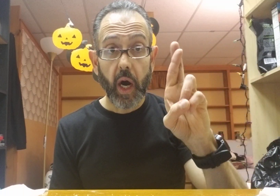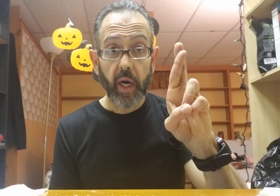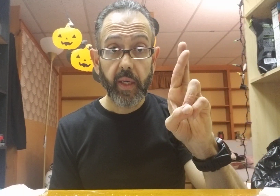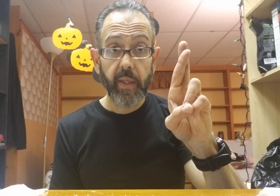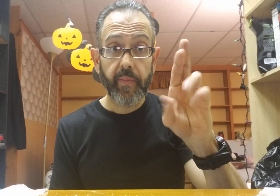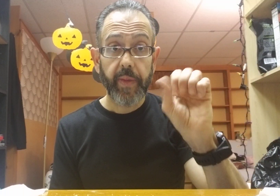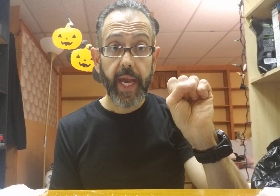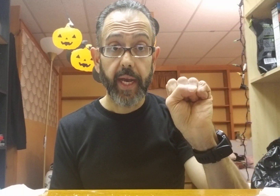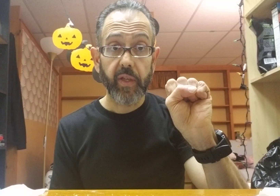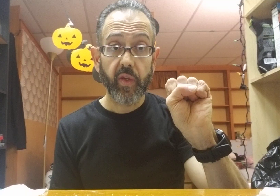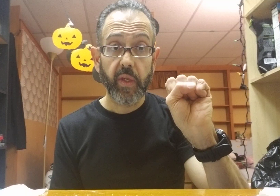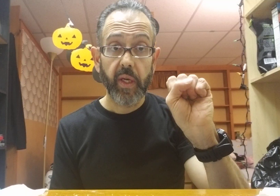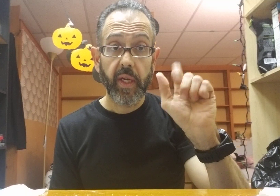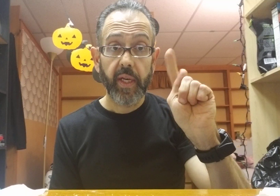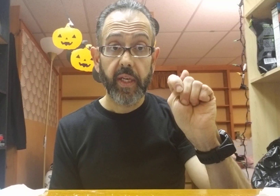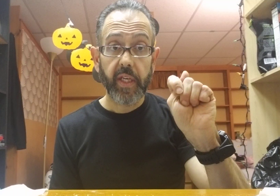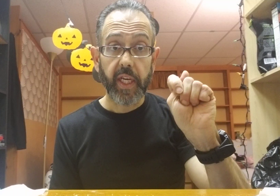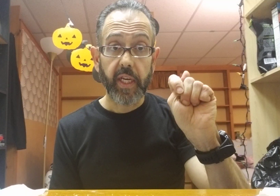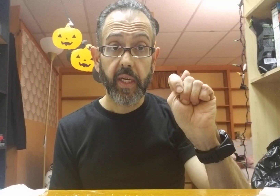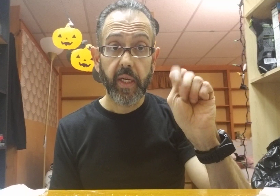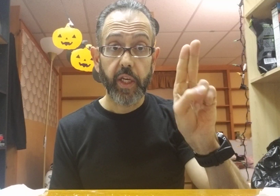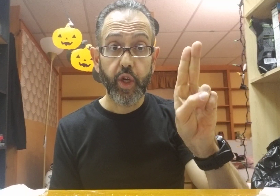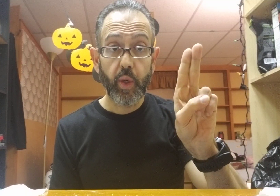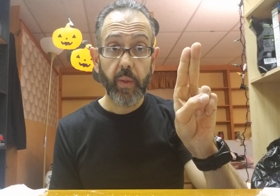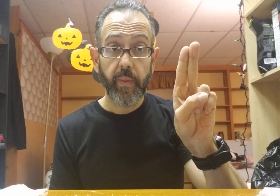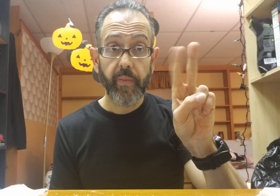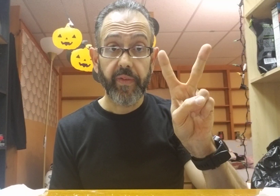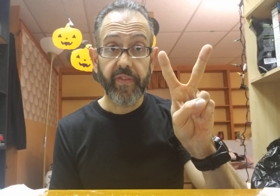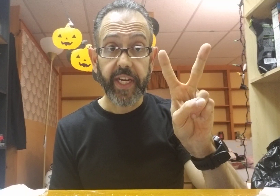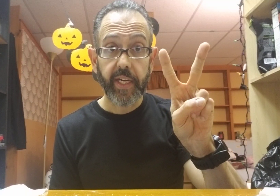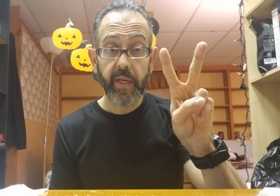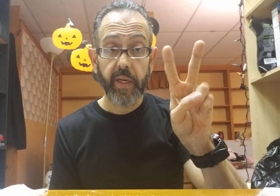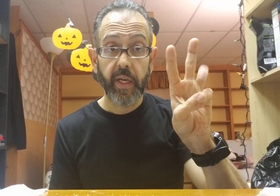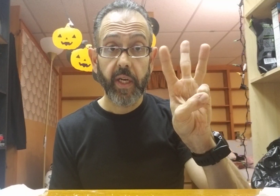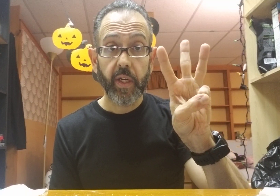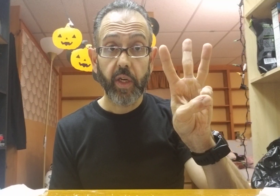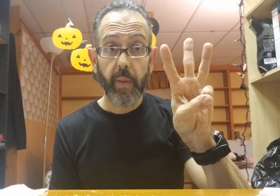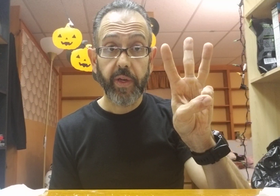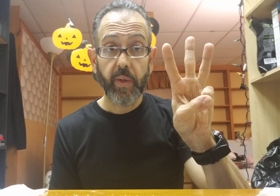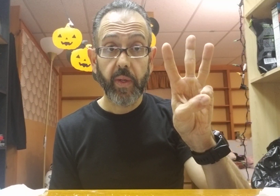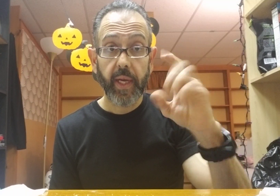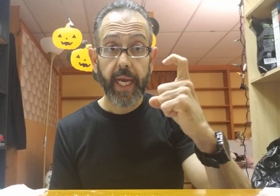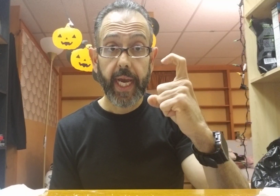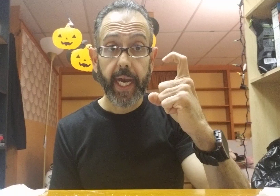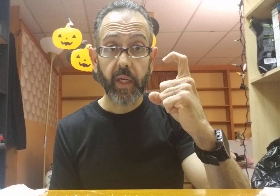R, S, T, U, V, W, X,